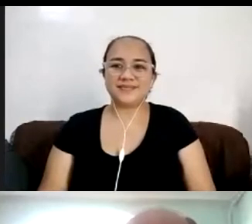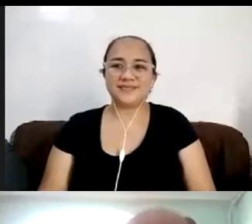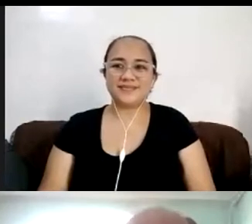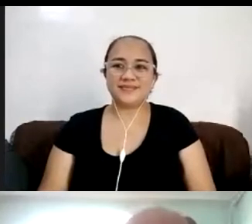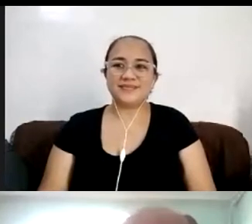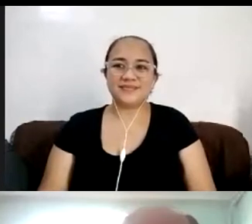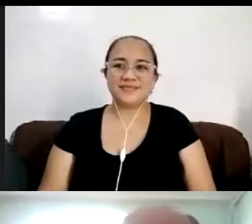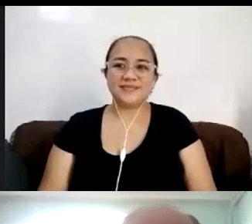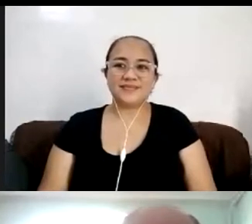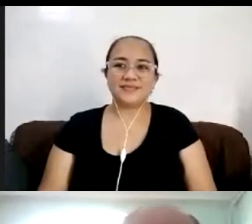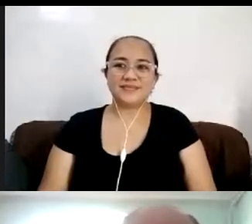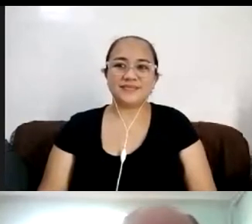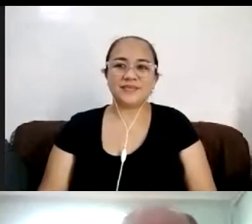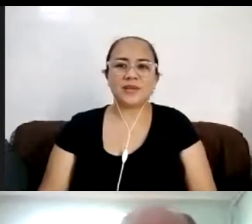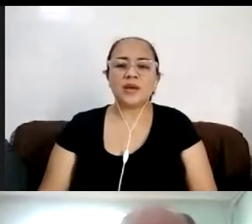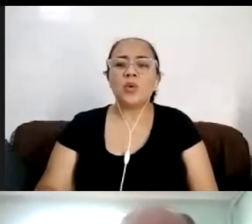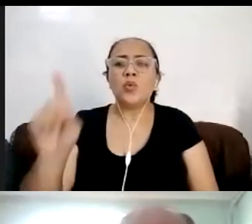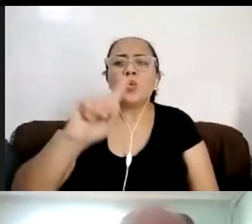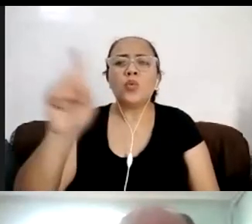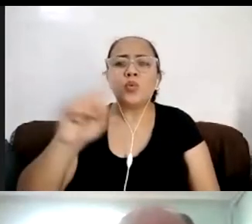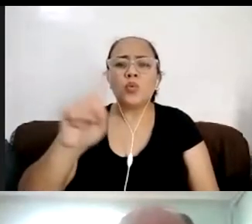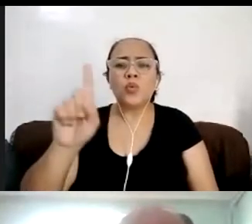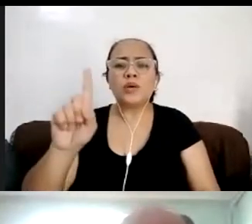What is books?